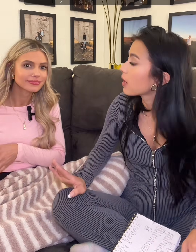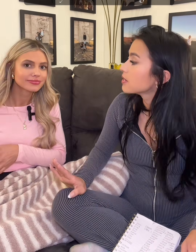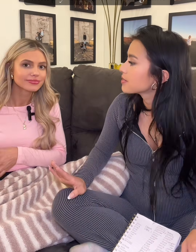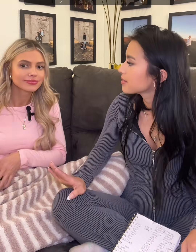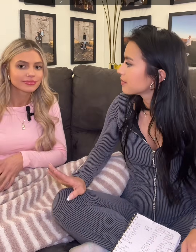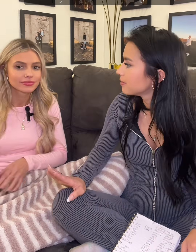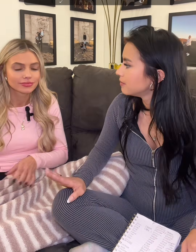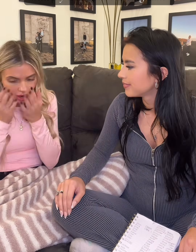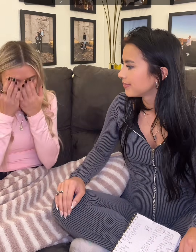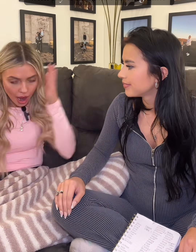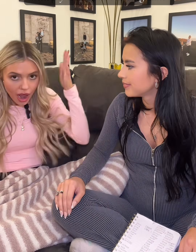Surprised.